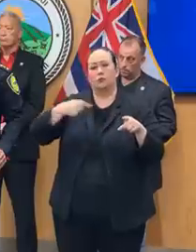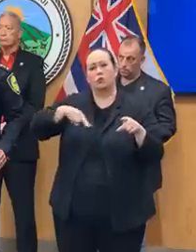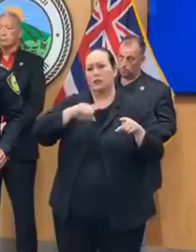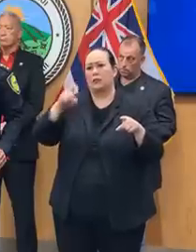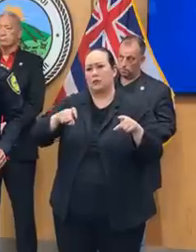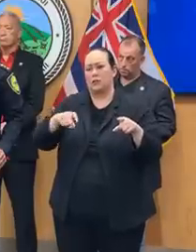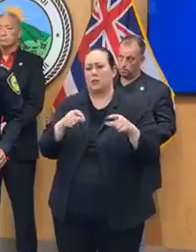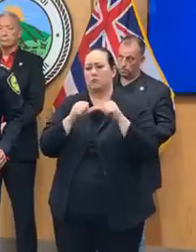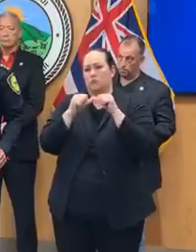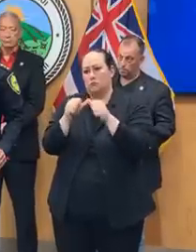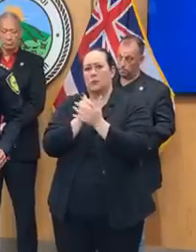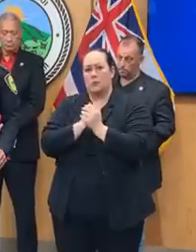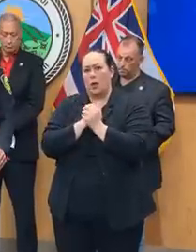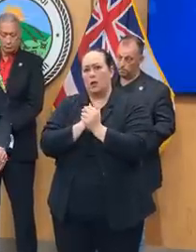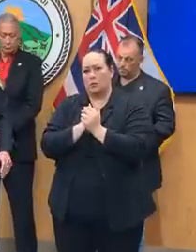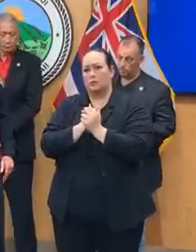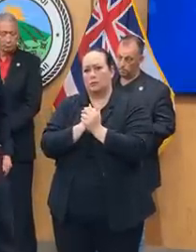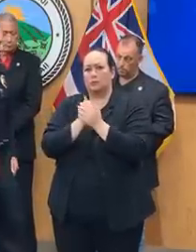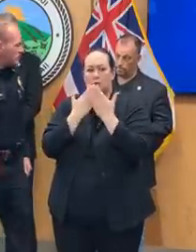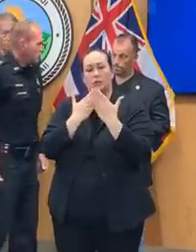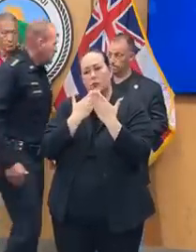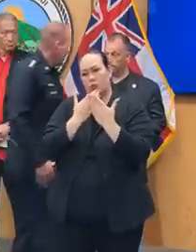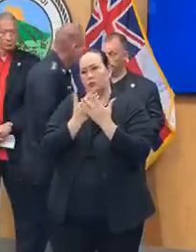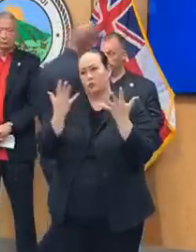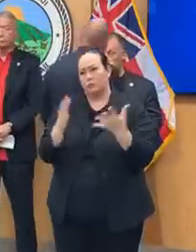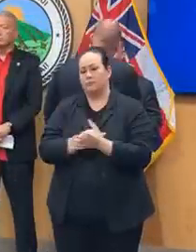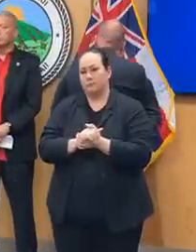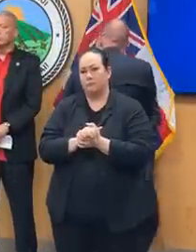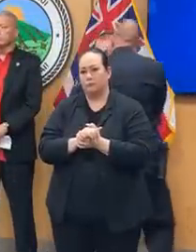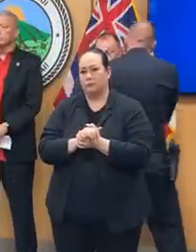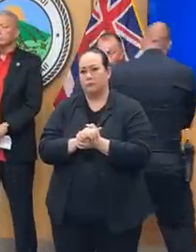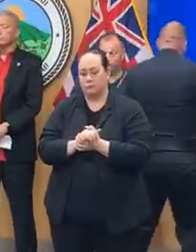them. Thank you very much.